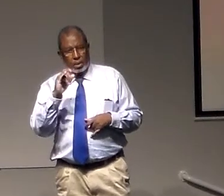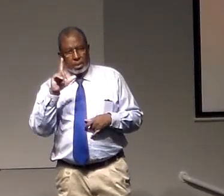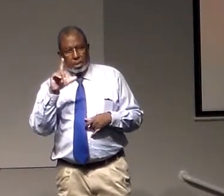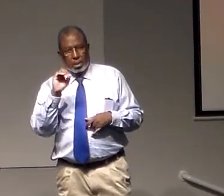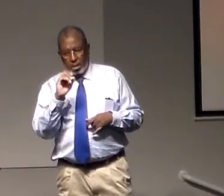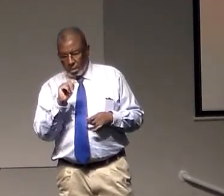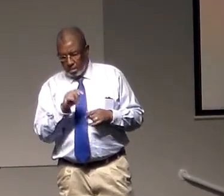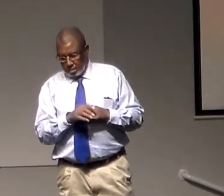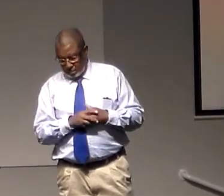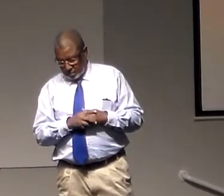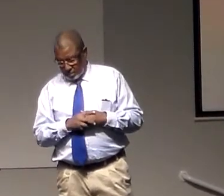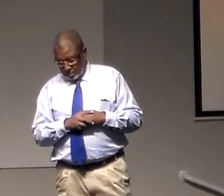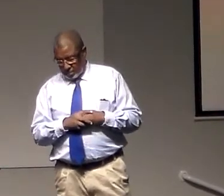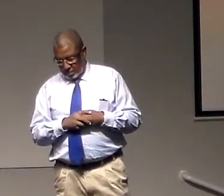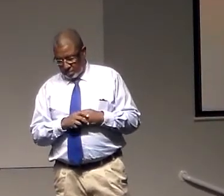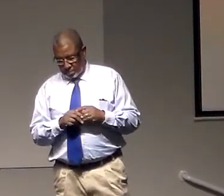who is Lot?